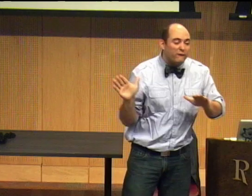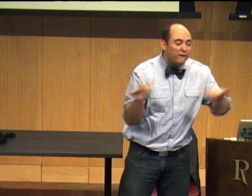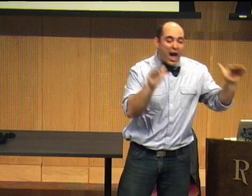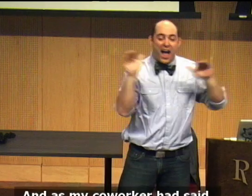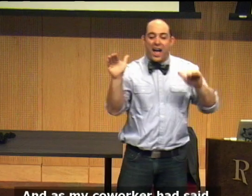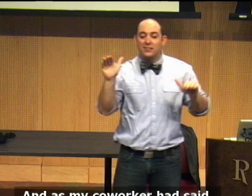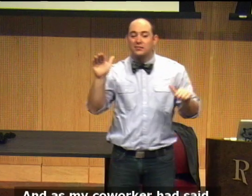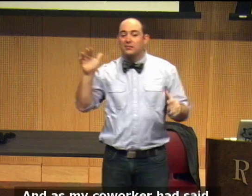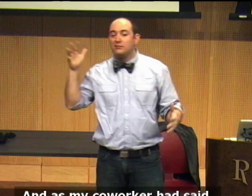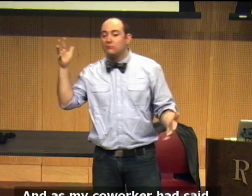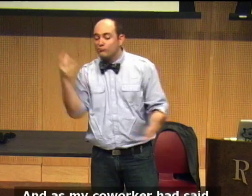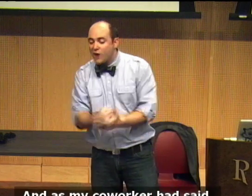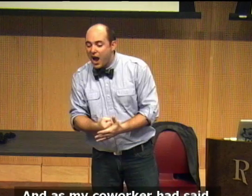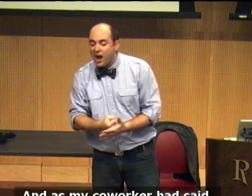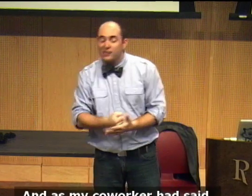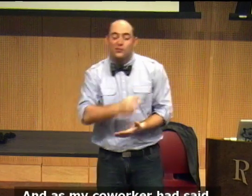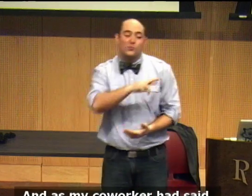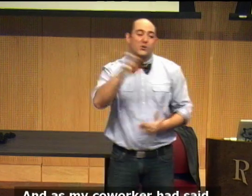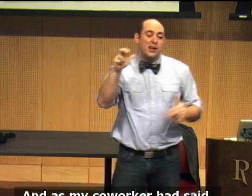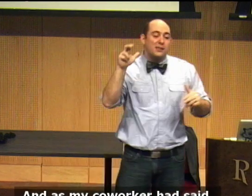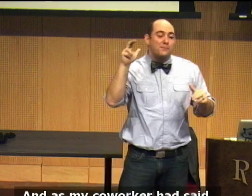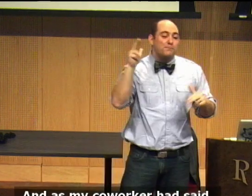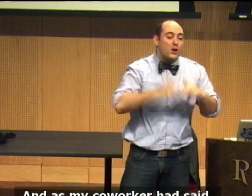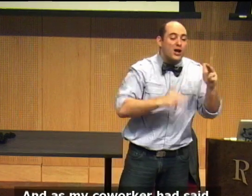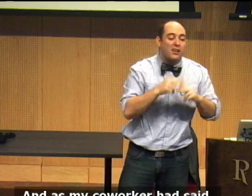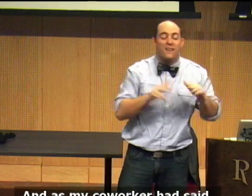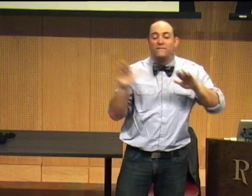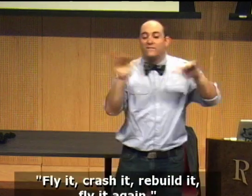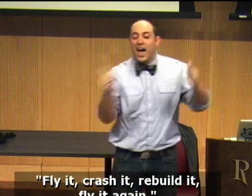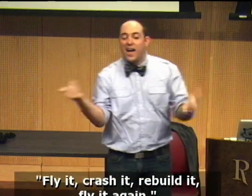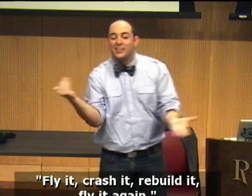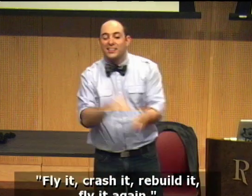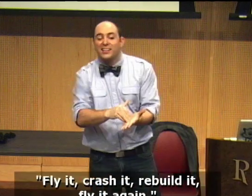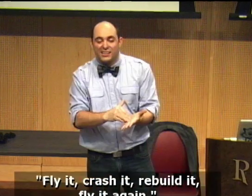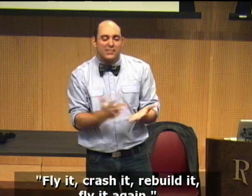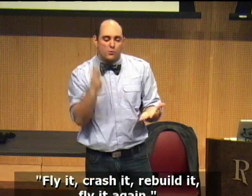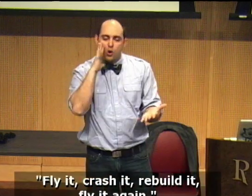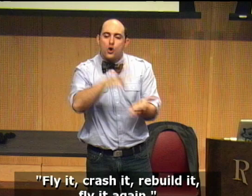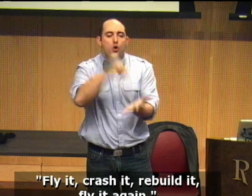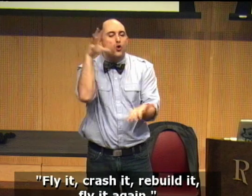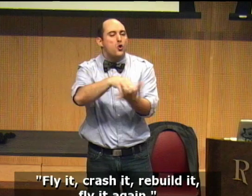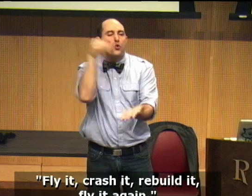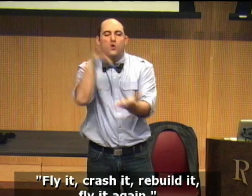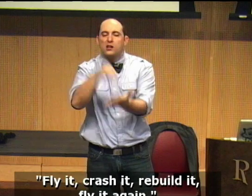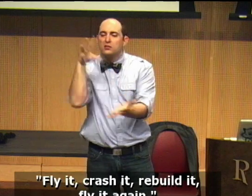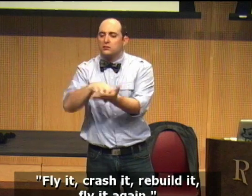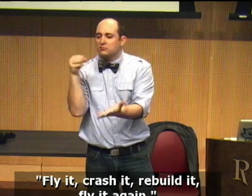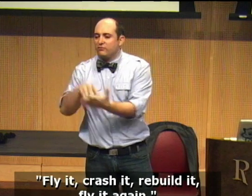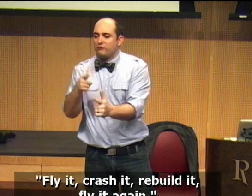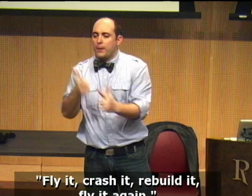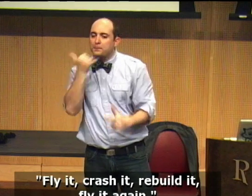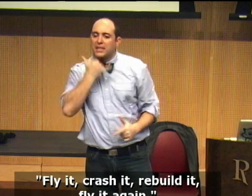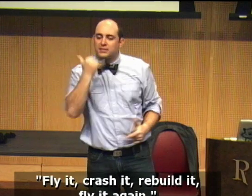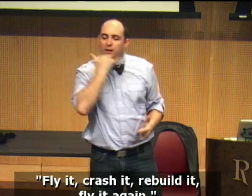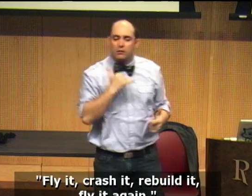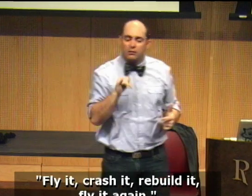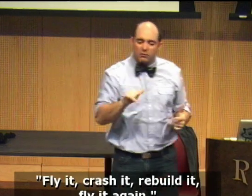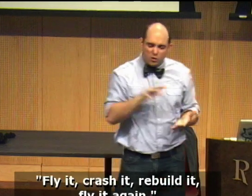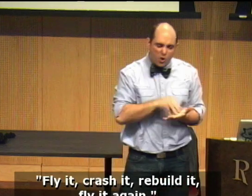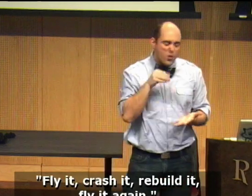And as my coworker had said, fly it, crash it, rebuild it, fly it again,